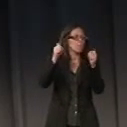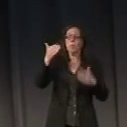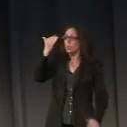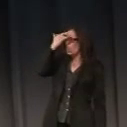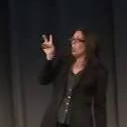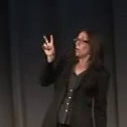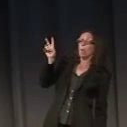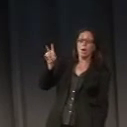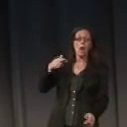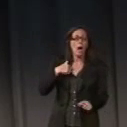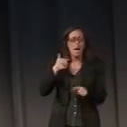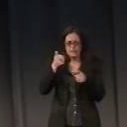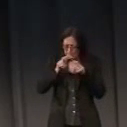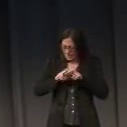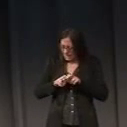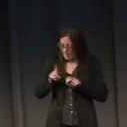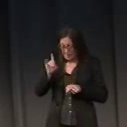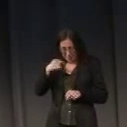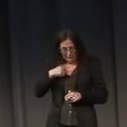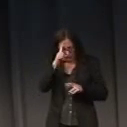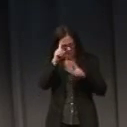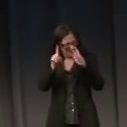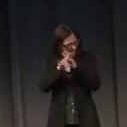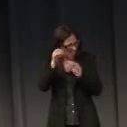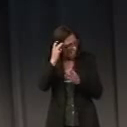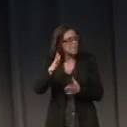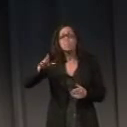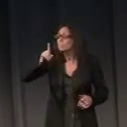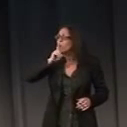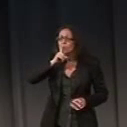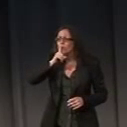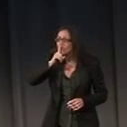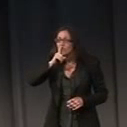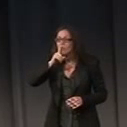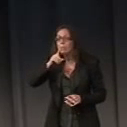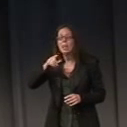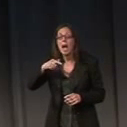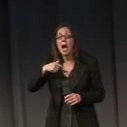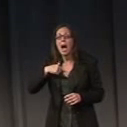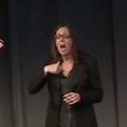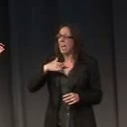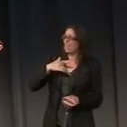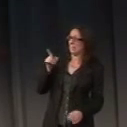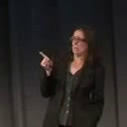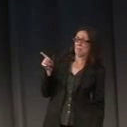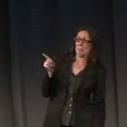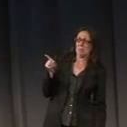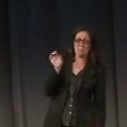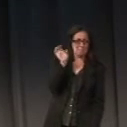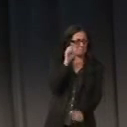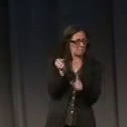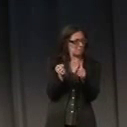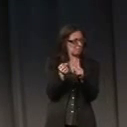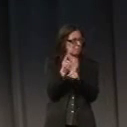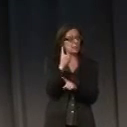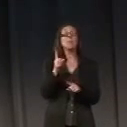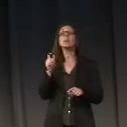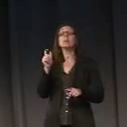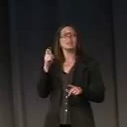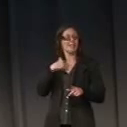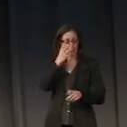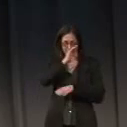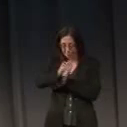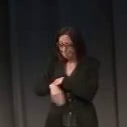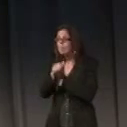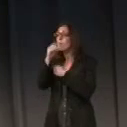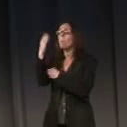information came from until I went to sleep and woke up the next day, and I was like, it's because it's false colored. It looks like really weird. And this, of course, feeds into